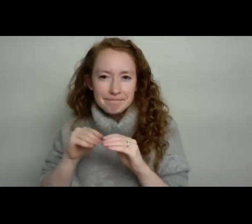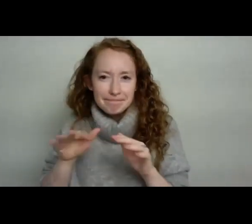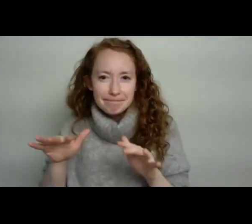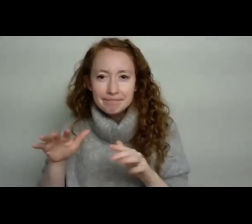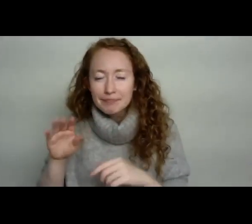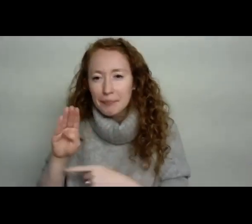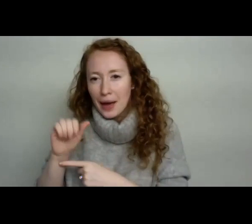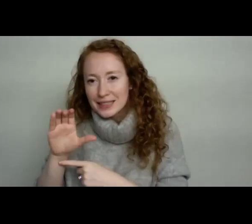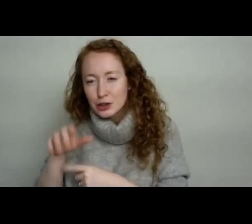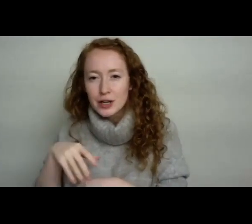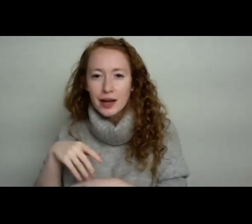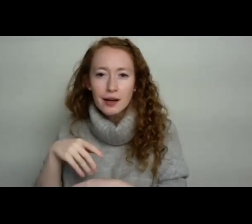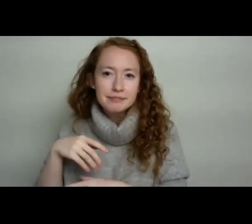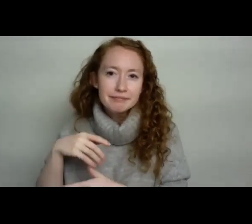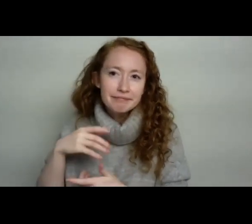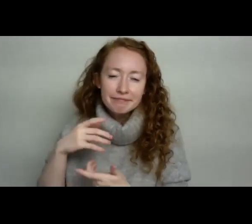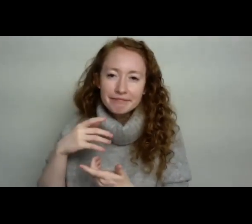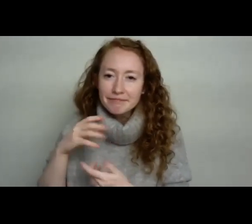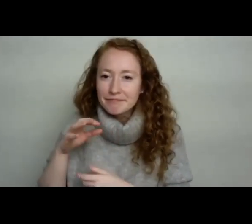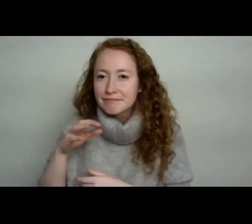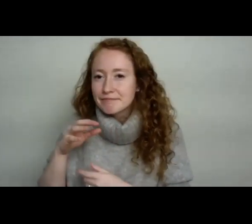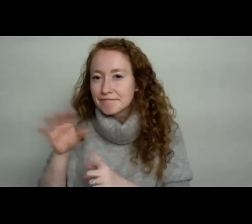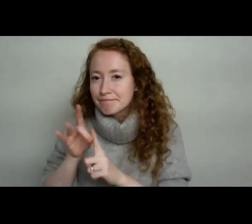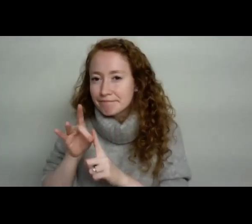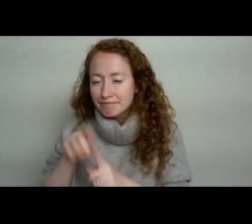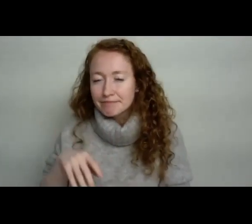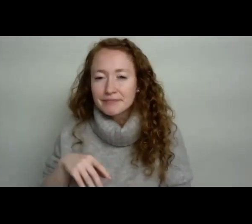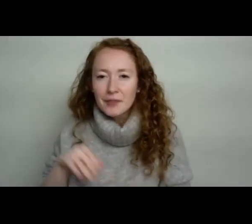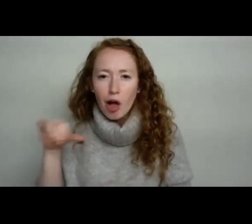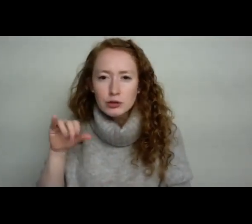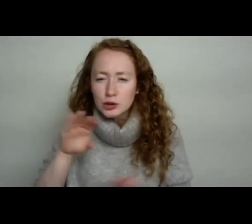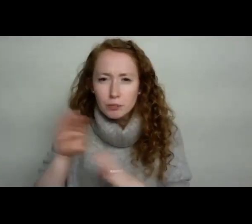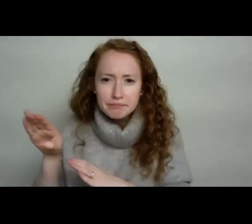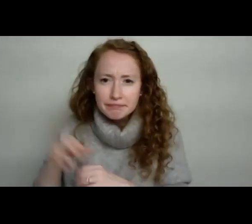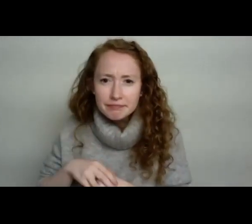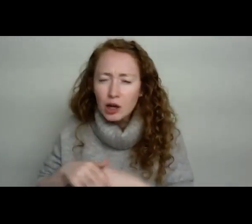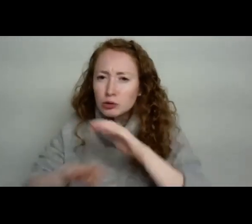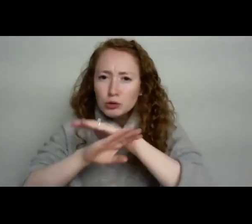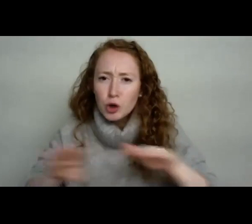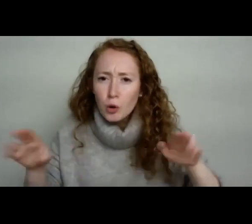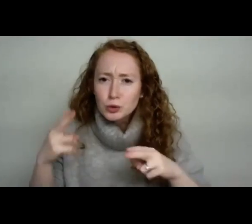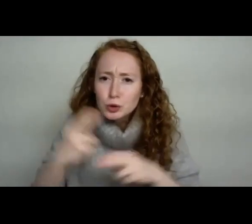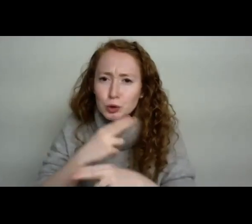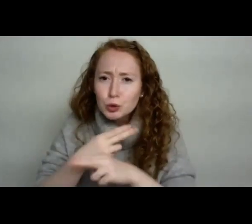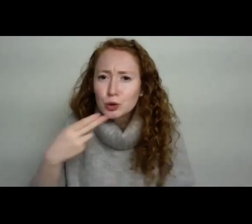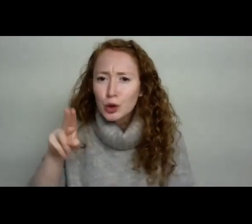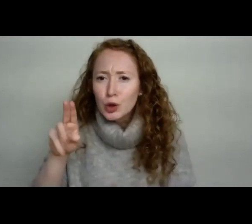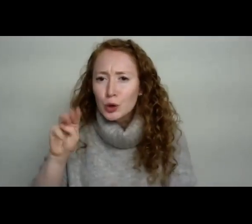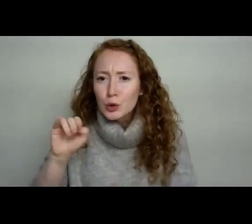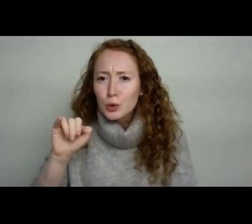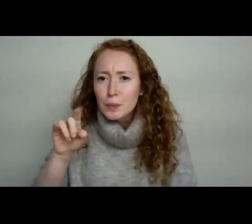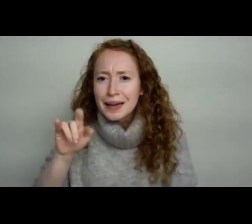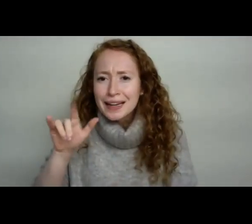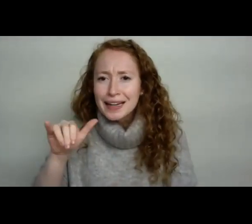use humidity domes. I wish I could broadcast this. So no one would ever